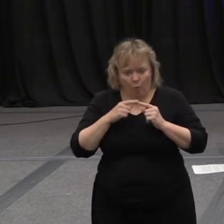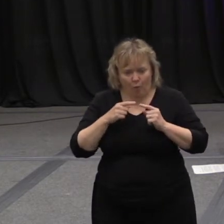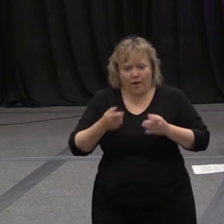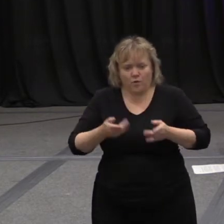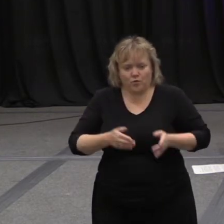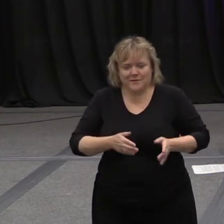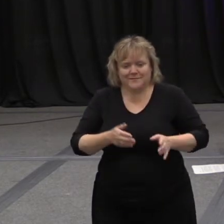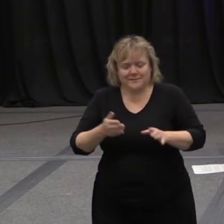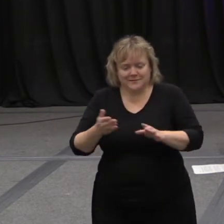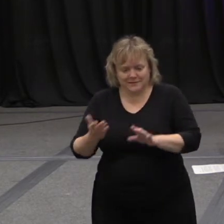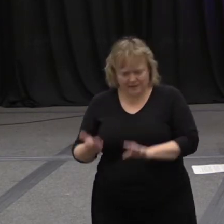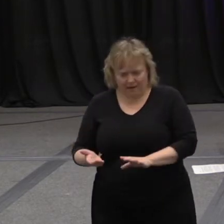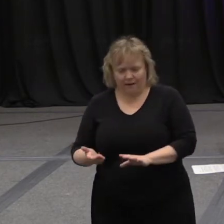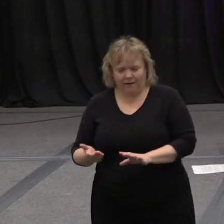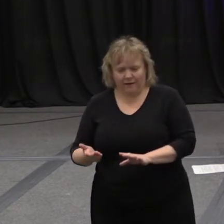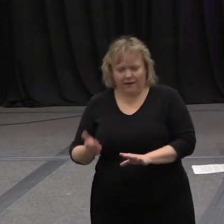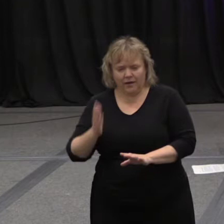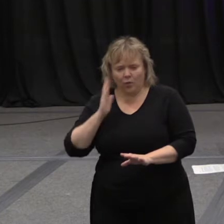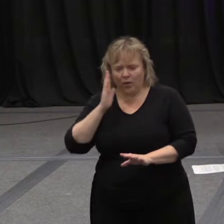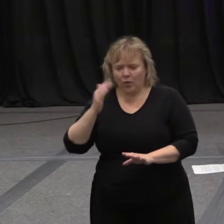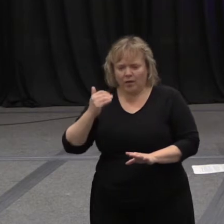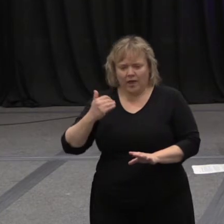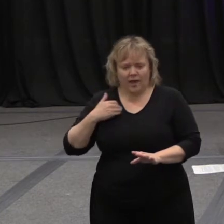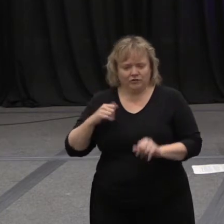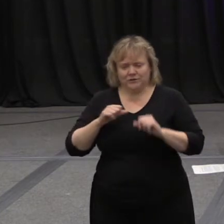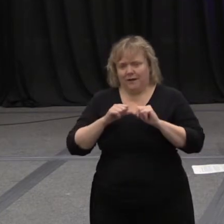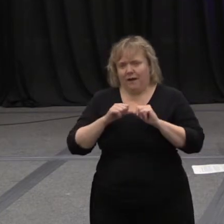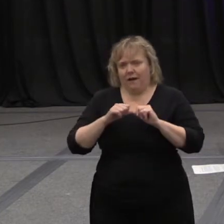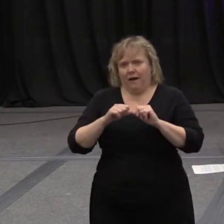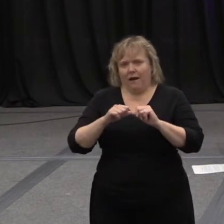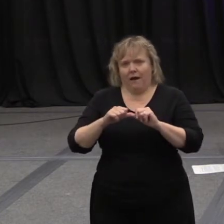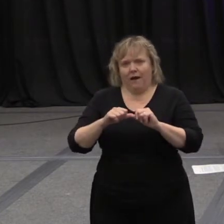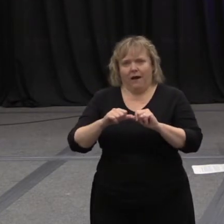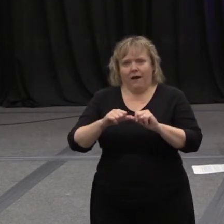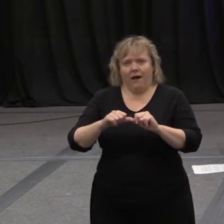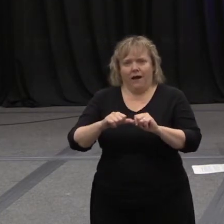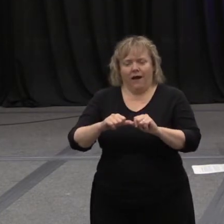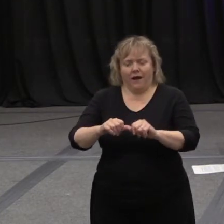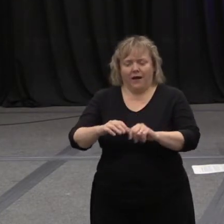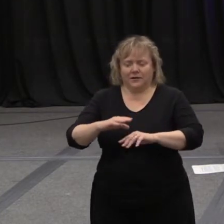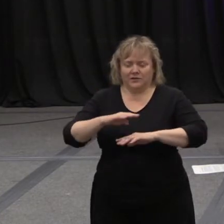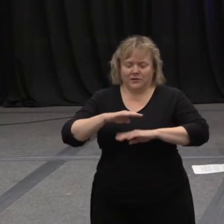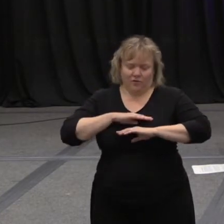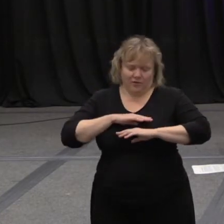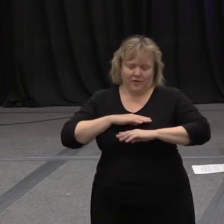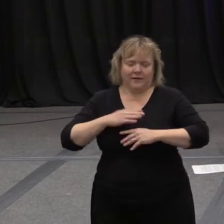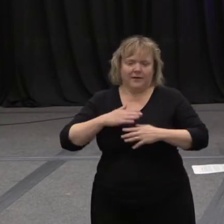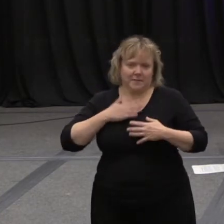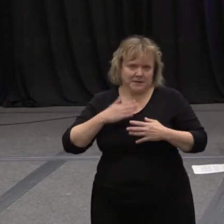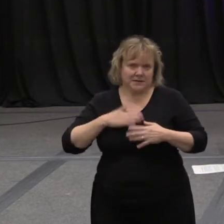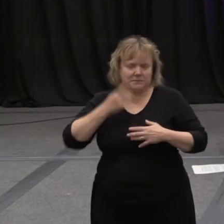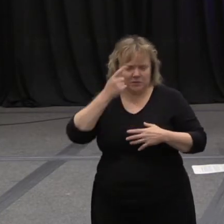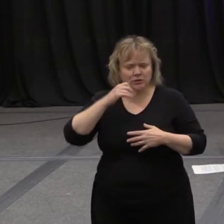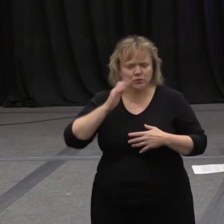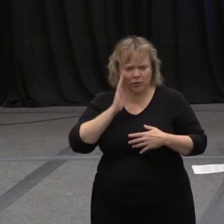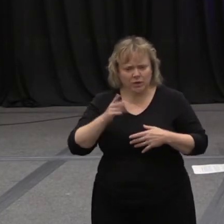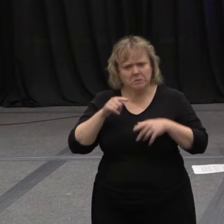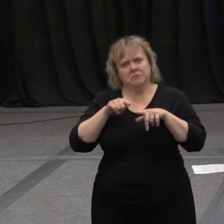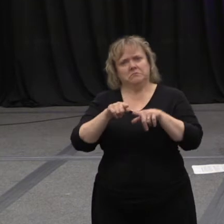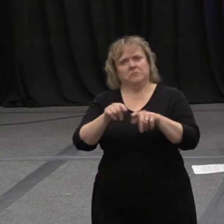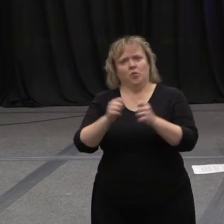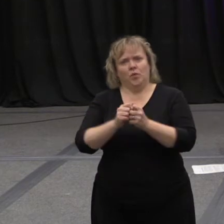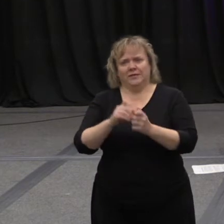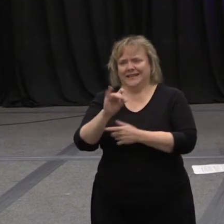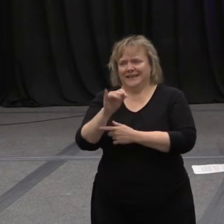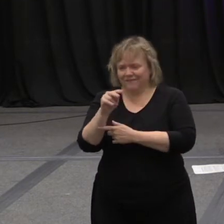we're going to have just eternal bliss, because we're going to be living in harmony with the divine or with whatever the